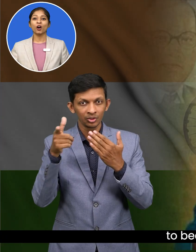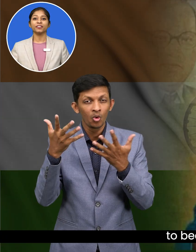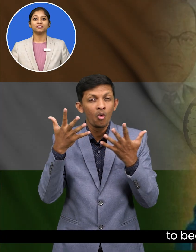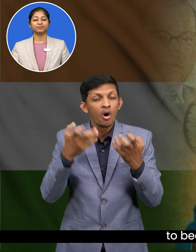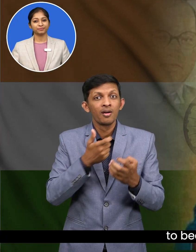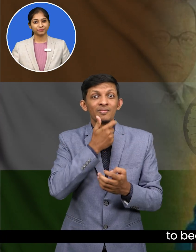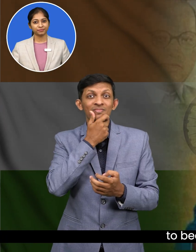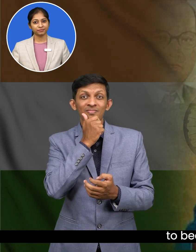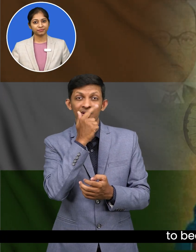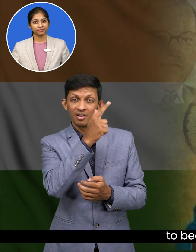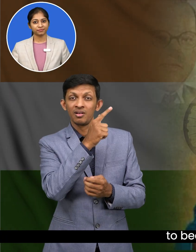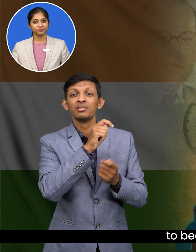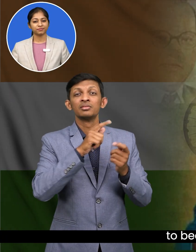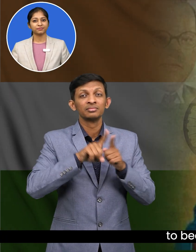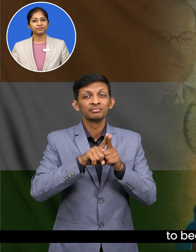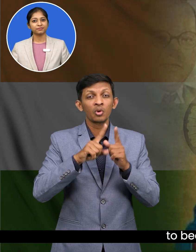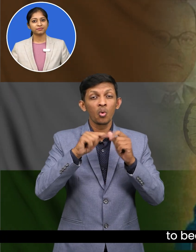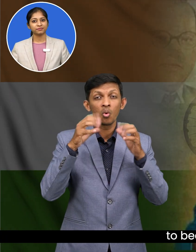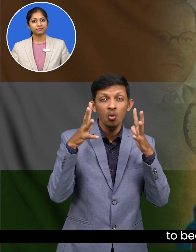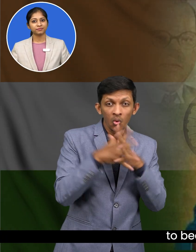become a lawyer.